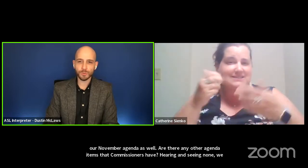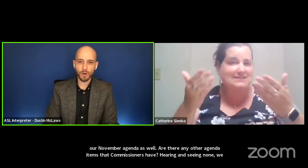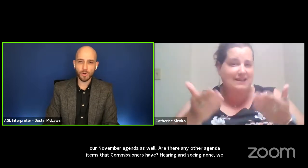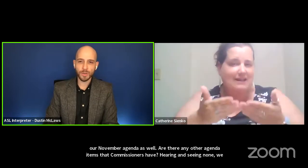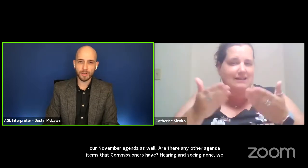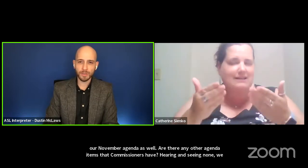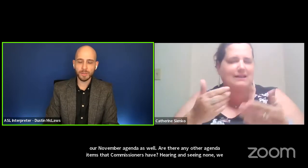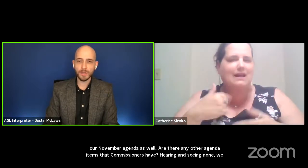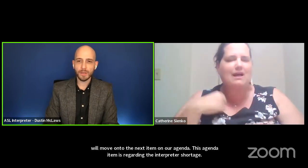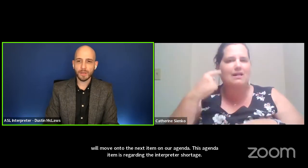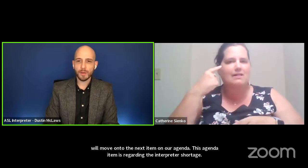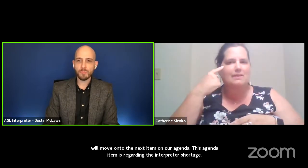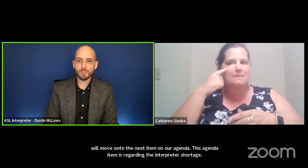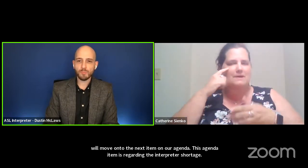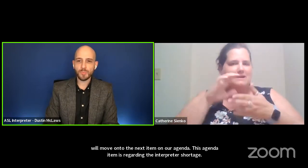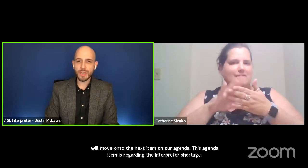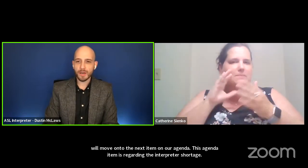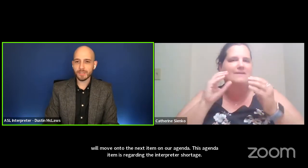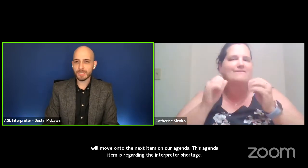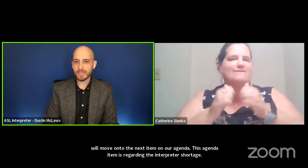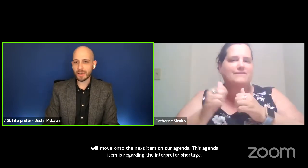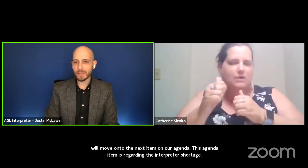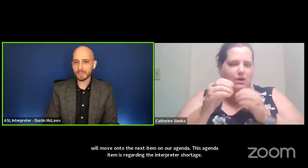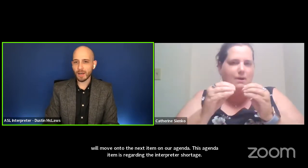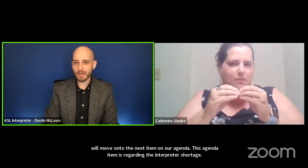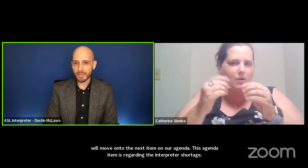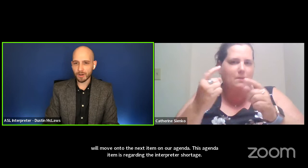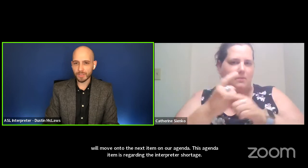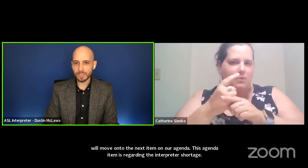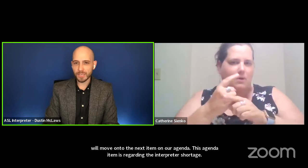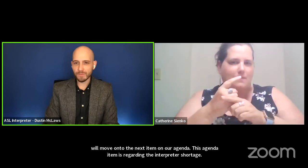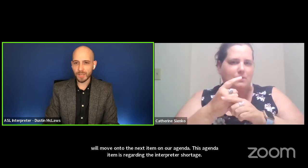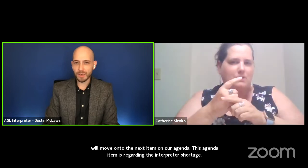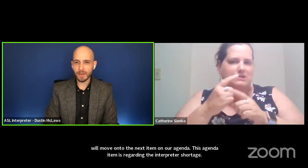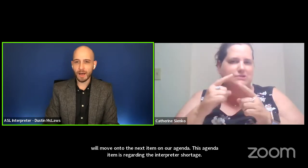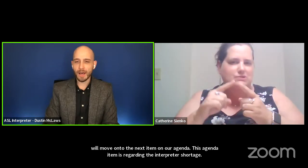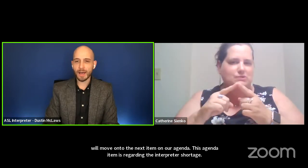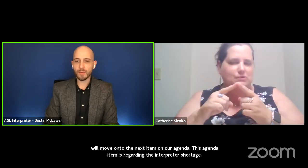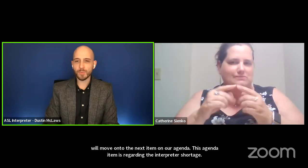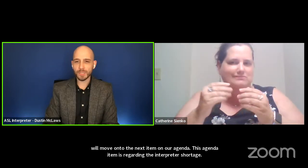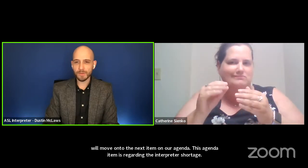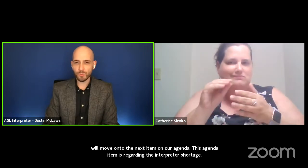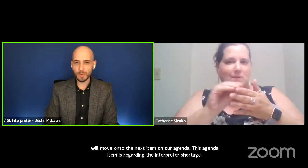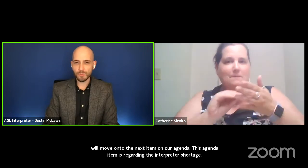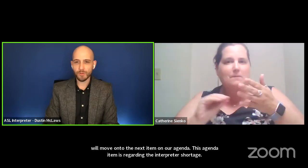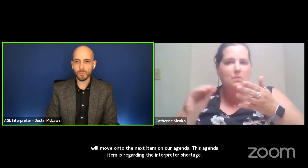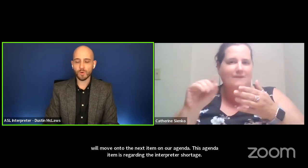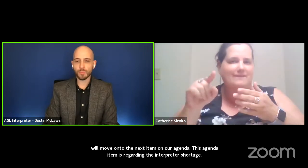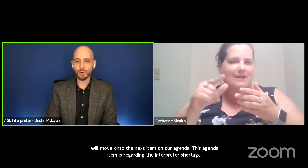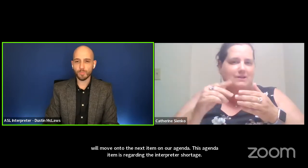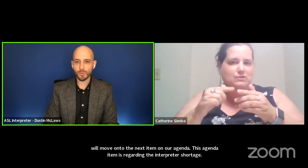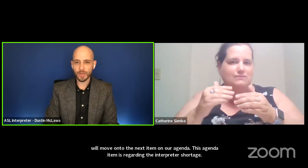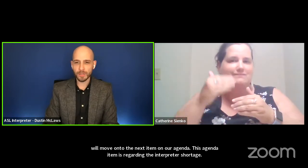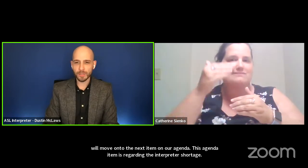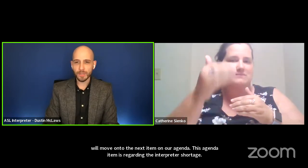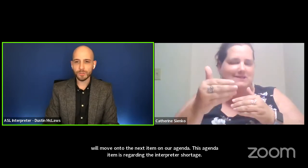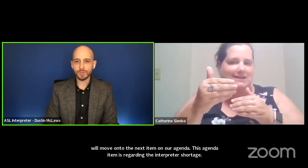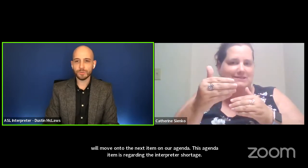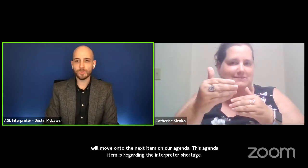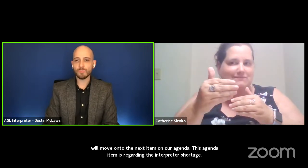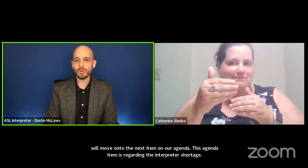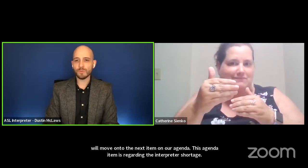Commissioner Andrew Cohen. Because he is not here this evening, I believe it would be far more